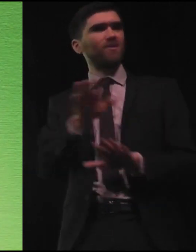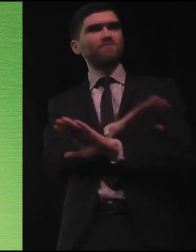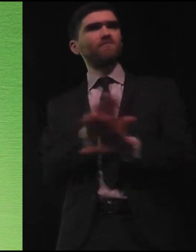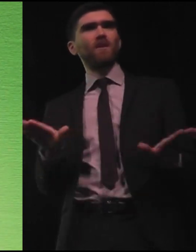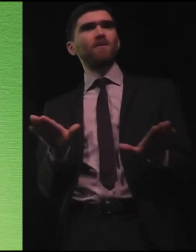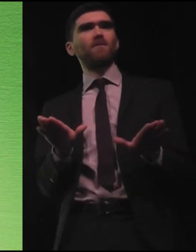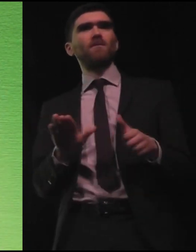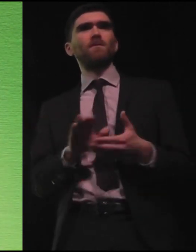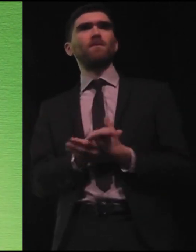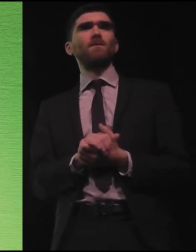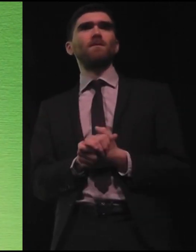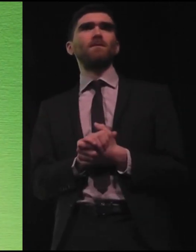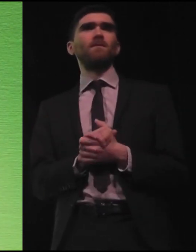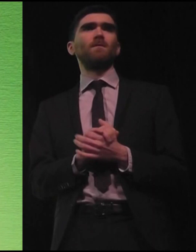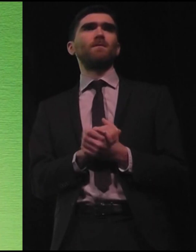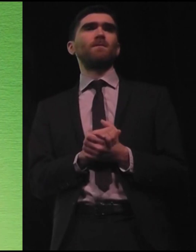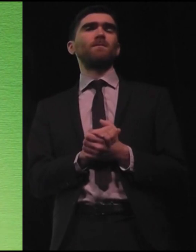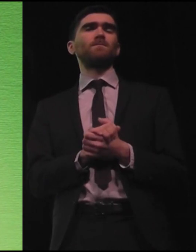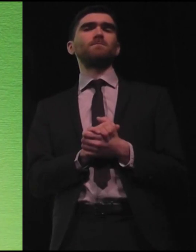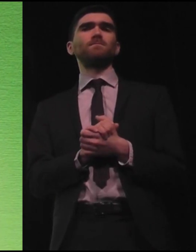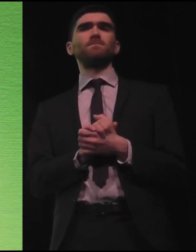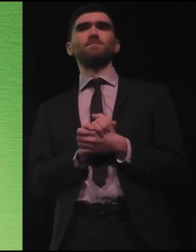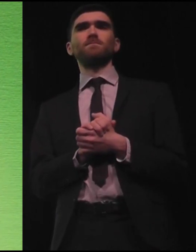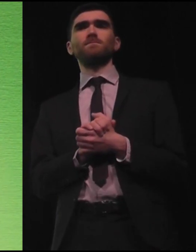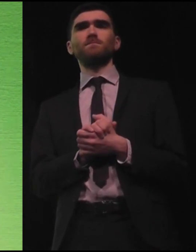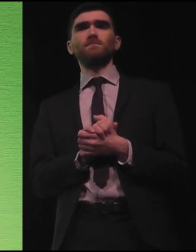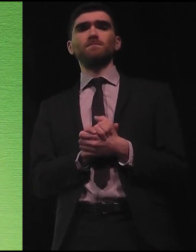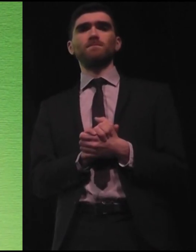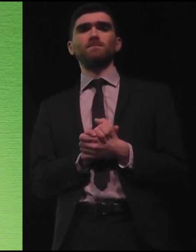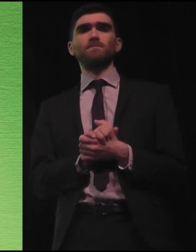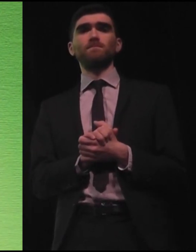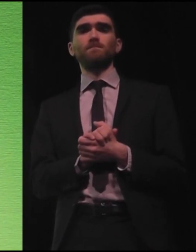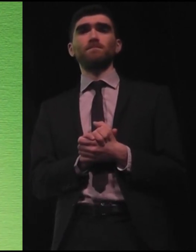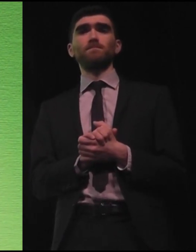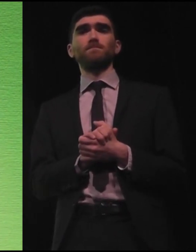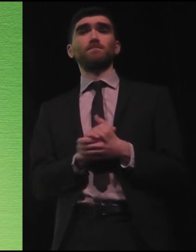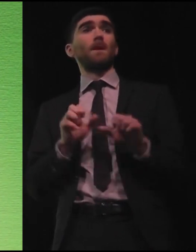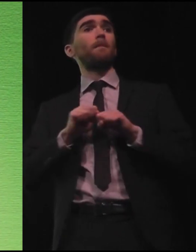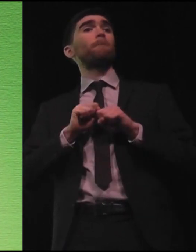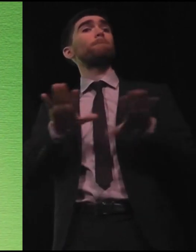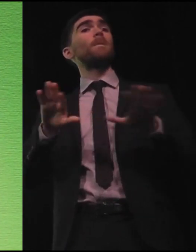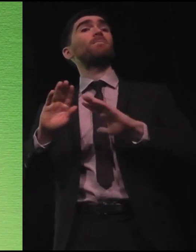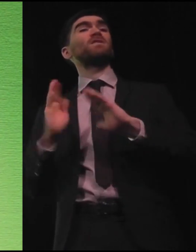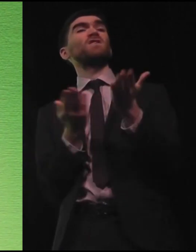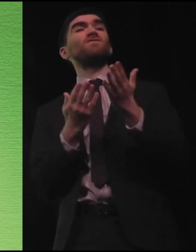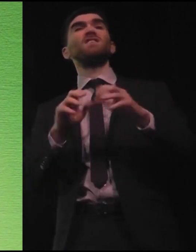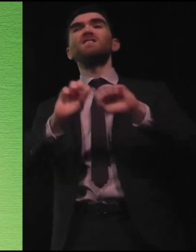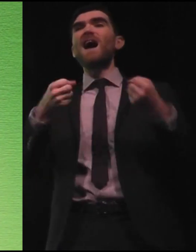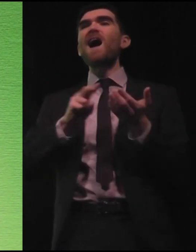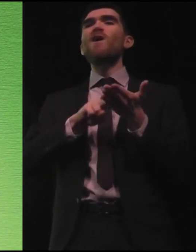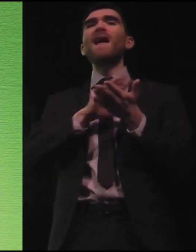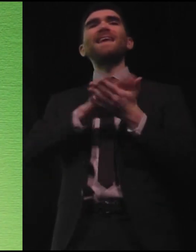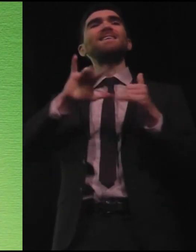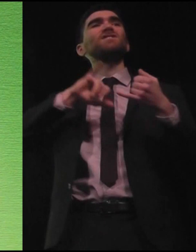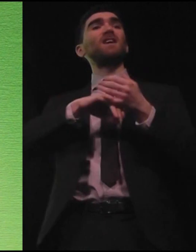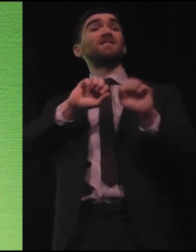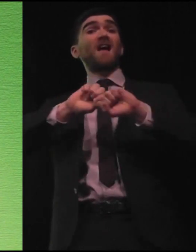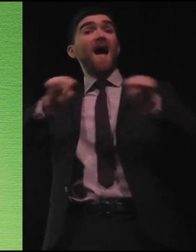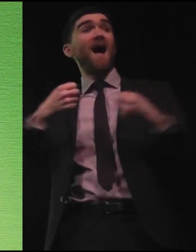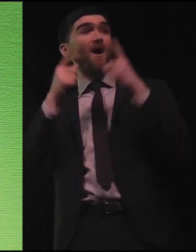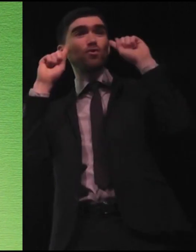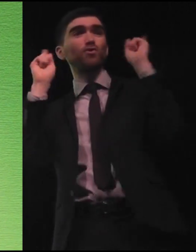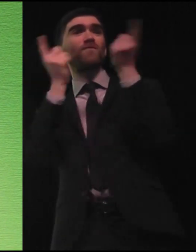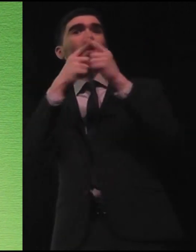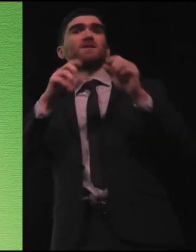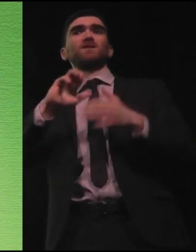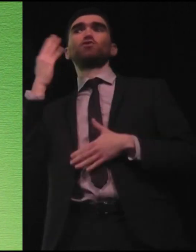Our public services, our NHS, our universities, our schools should be run for the common good, and that we should